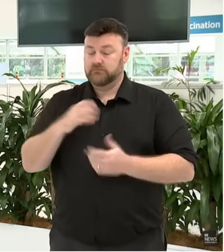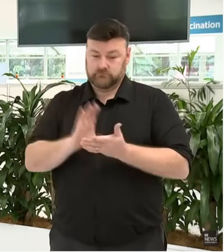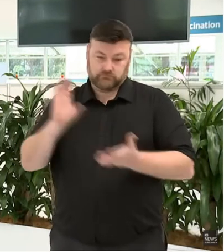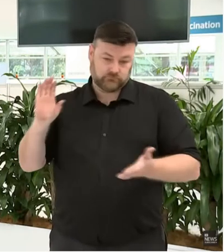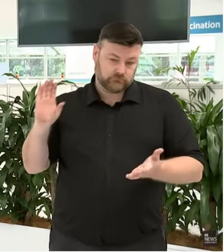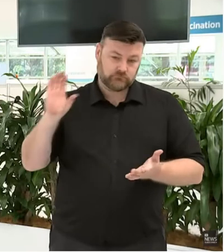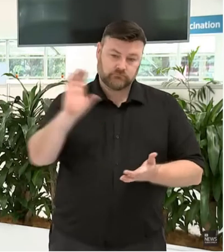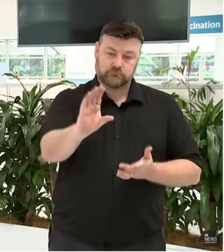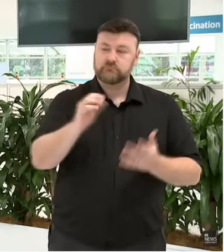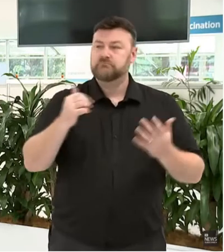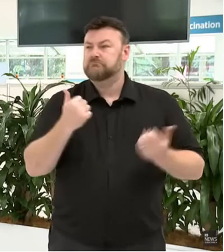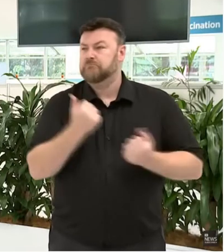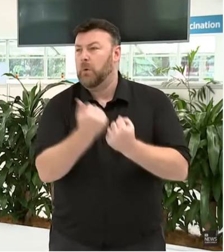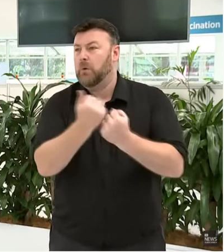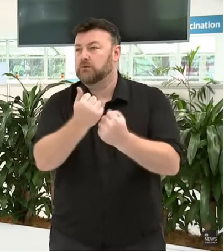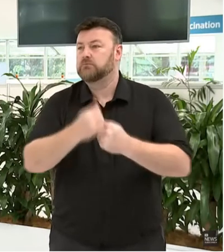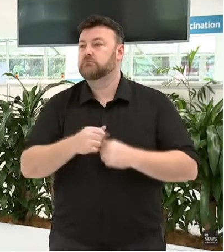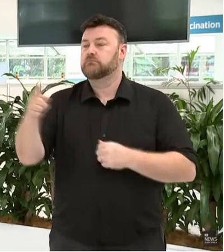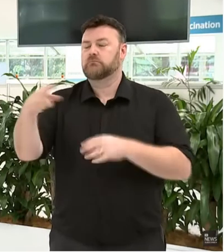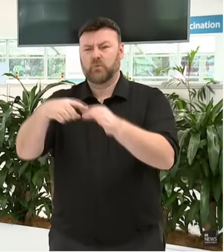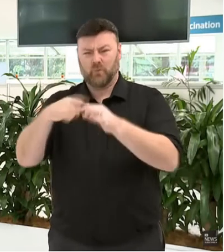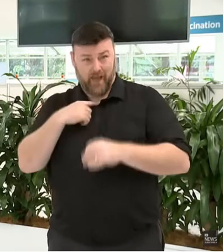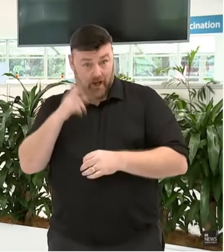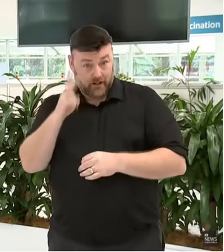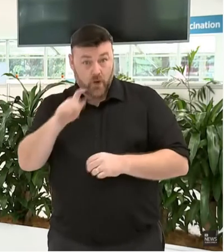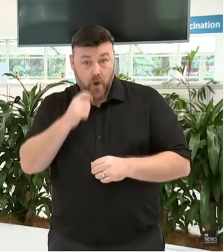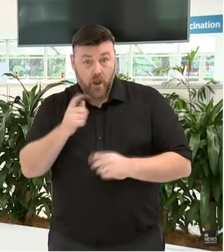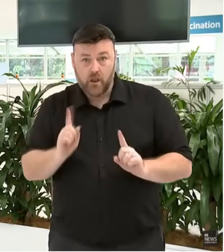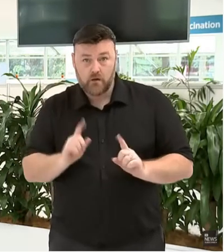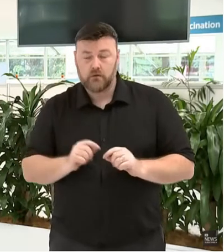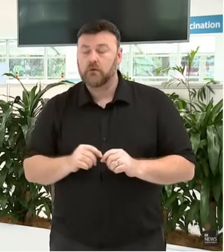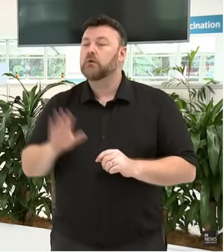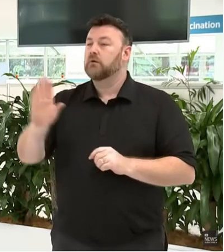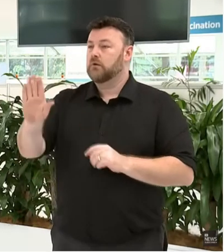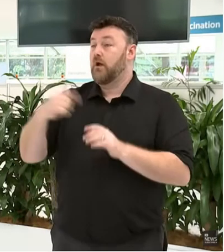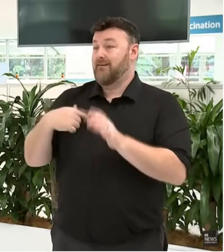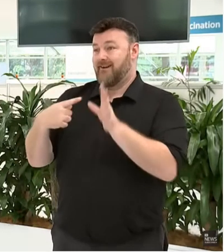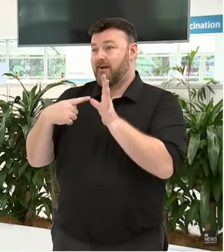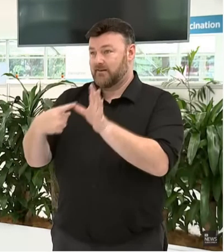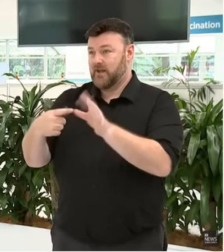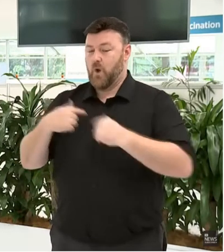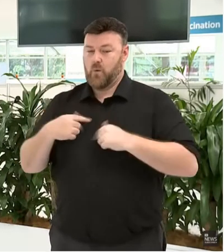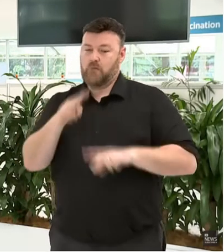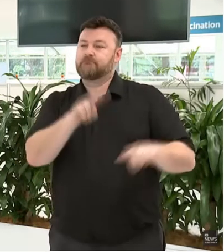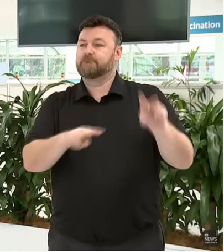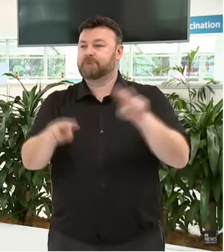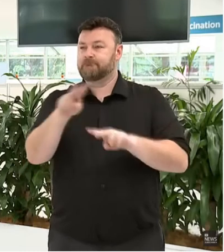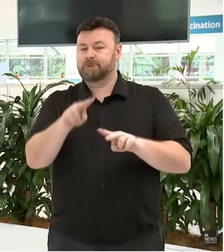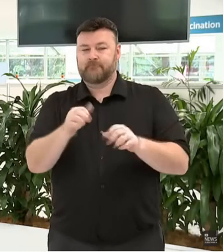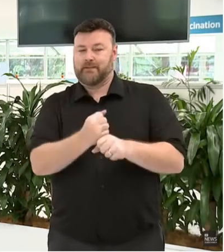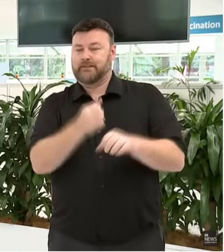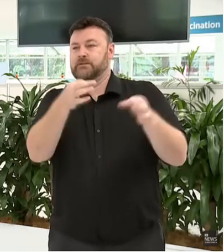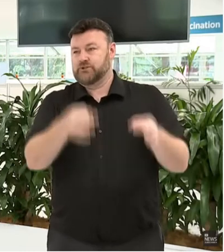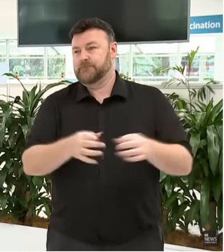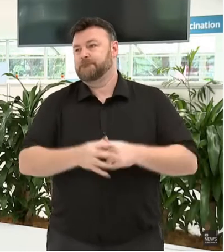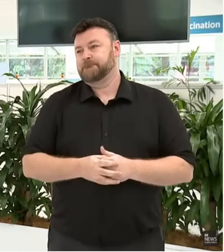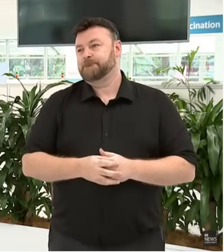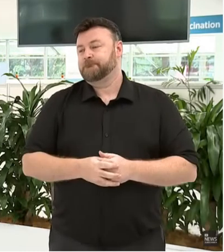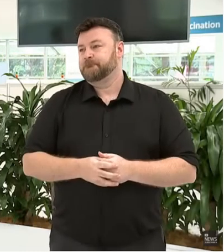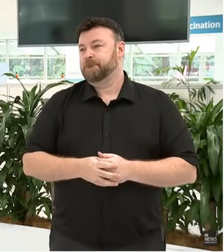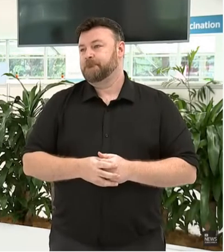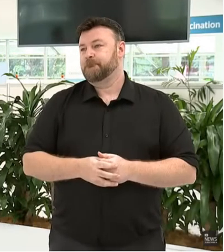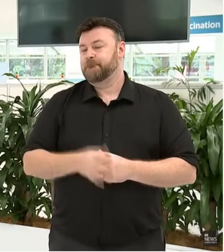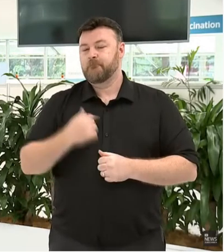state jurisdiction has to help. Can you do it again? What I've said is that we'll always look at the circumstances that we're faced